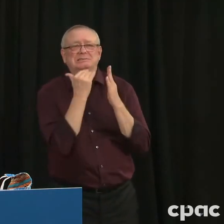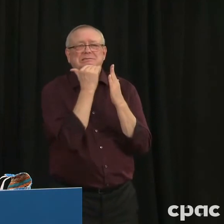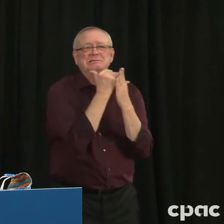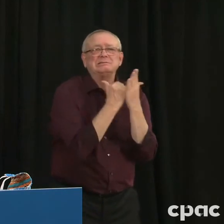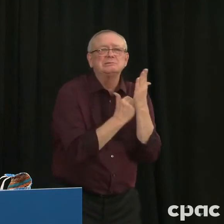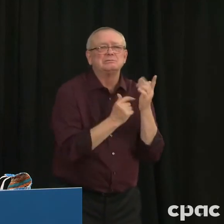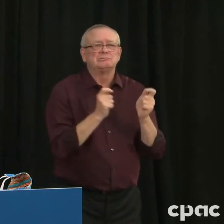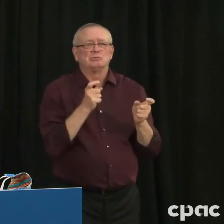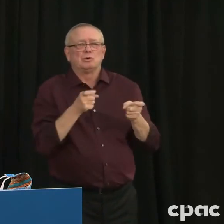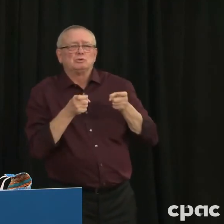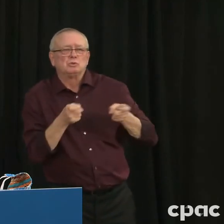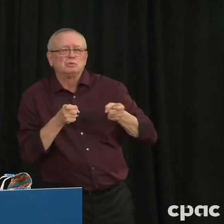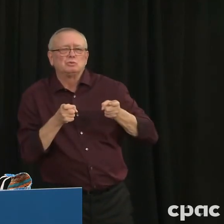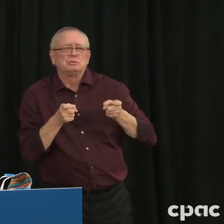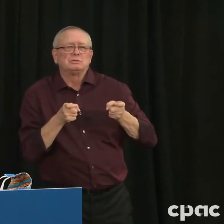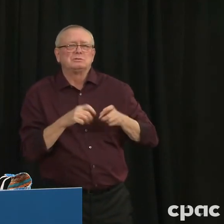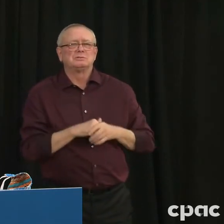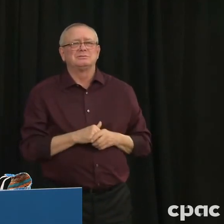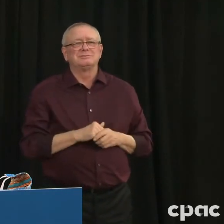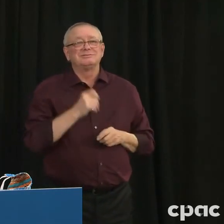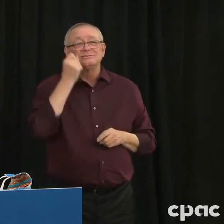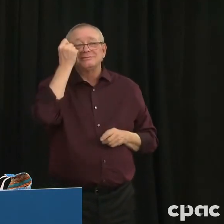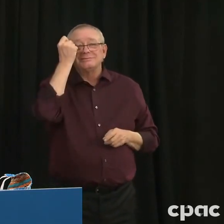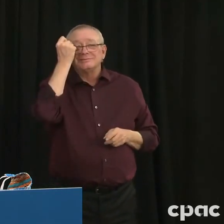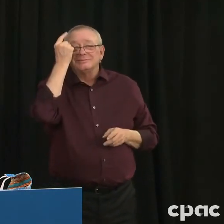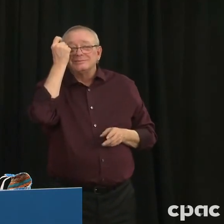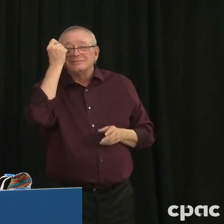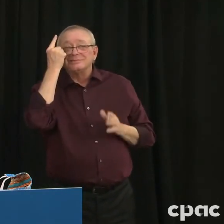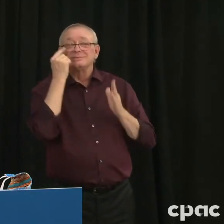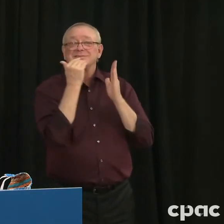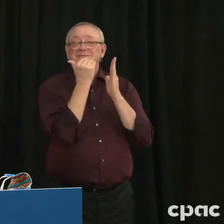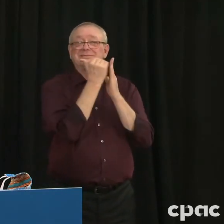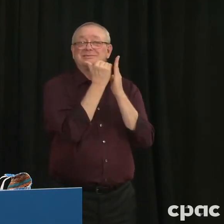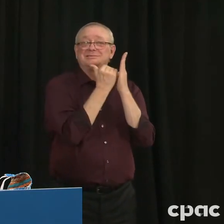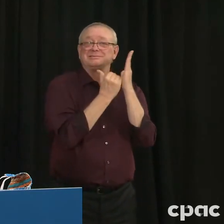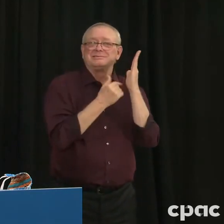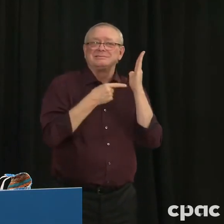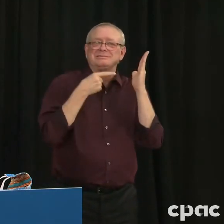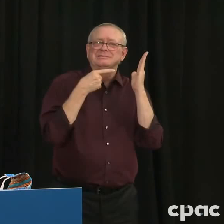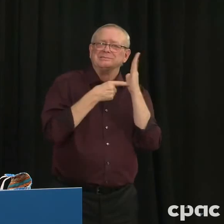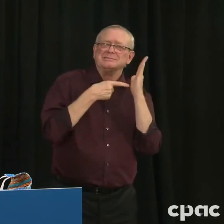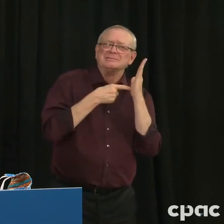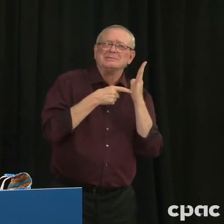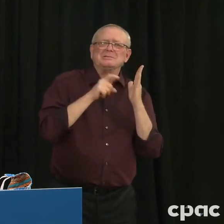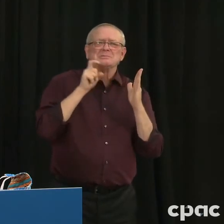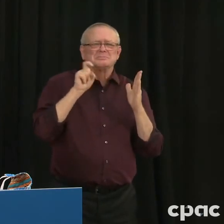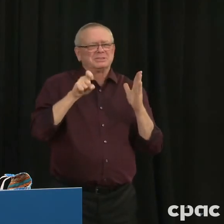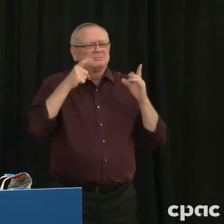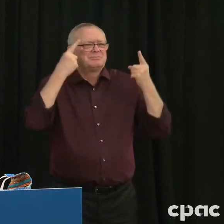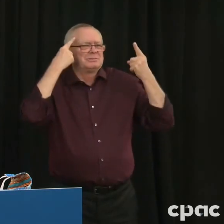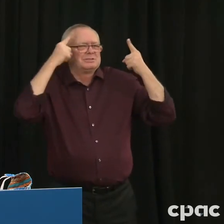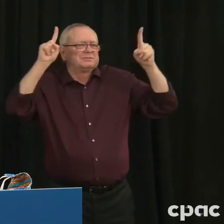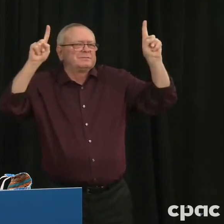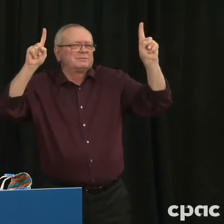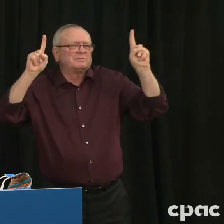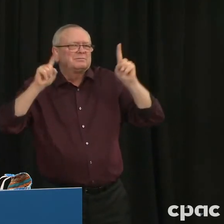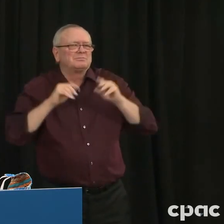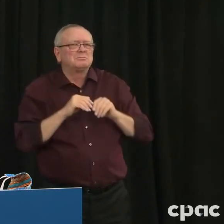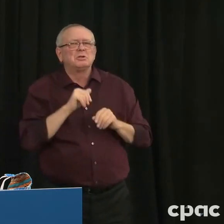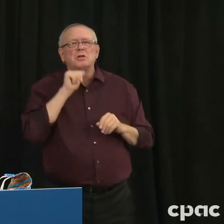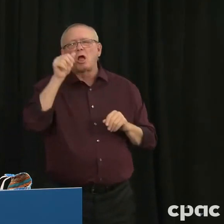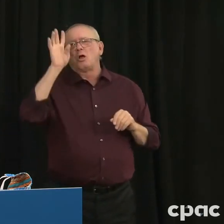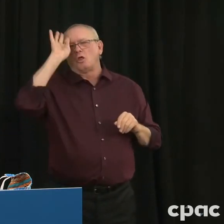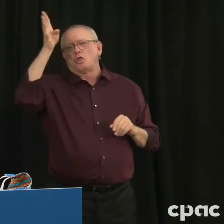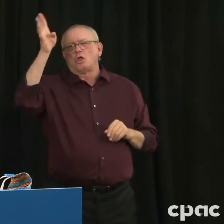also know that the measures that we put in place have to be effective, not just based on the evidence of what measures